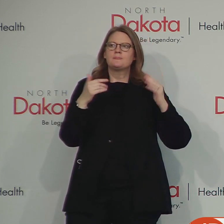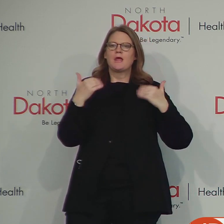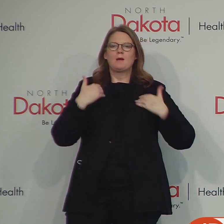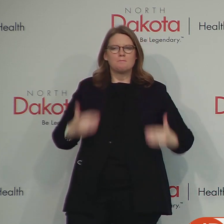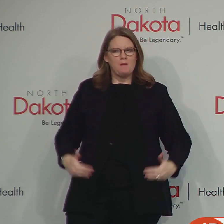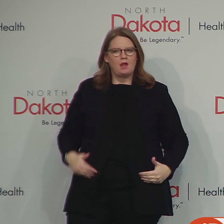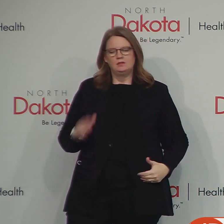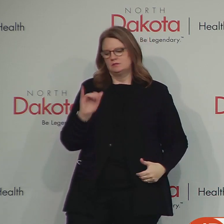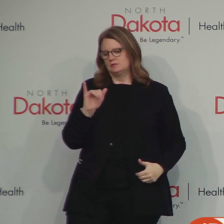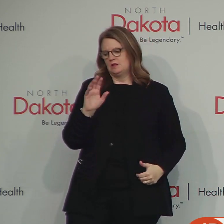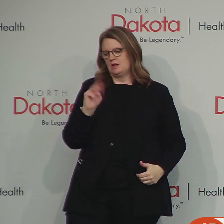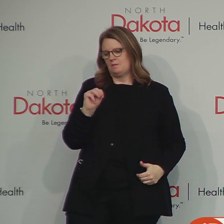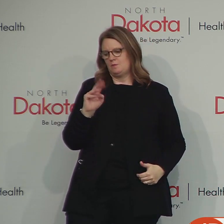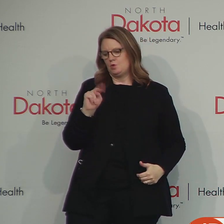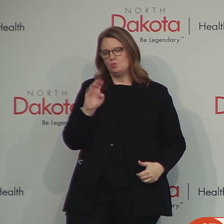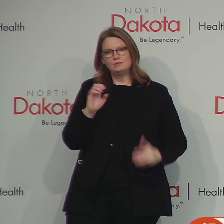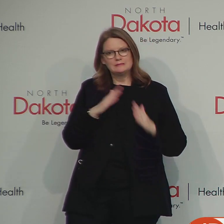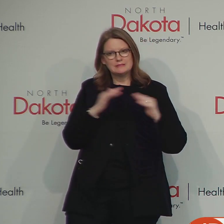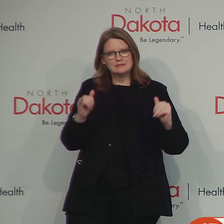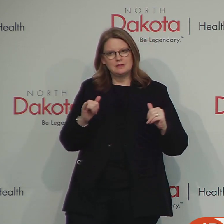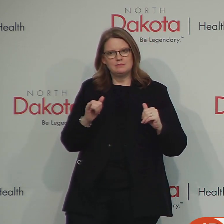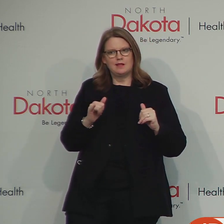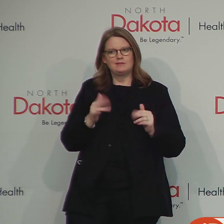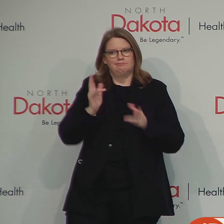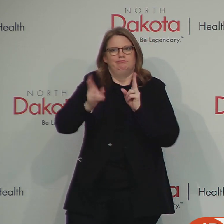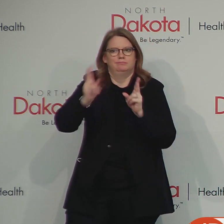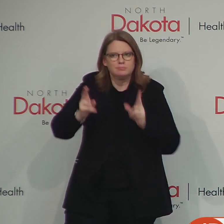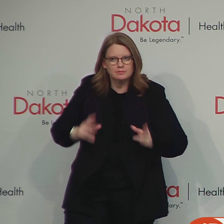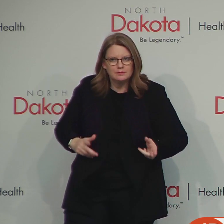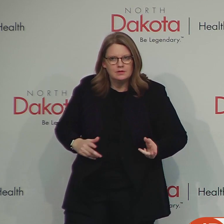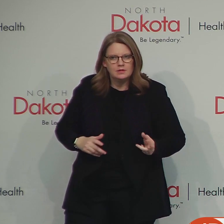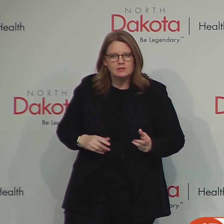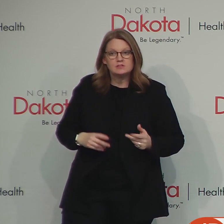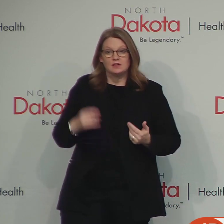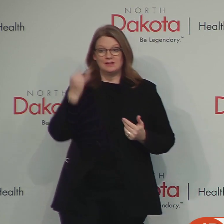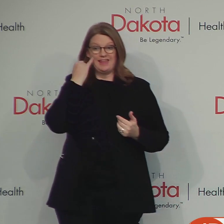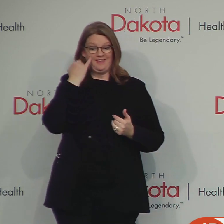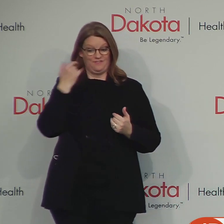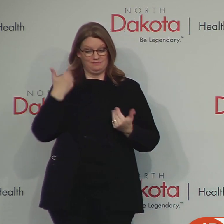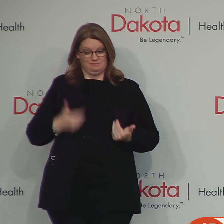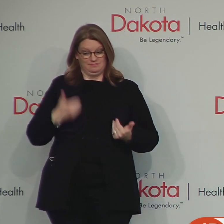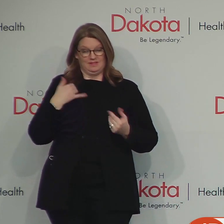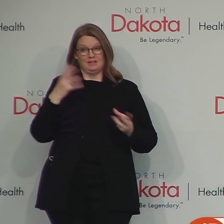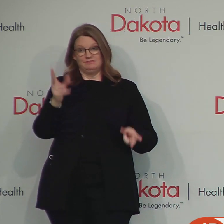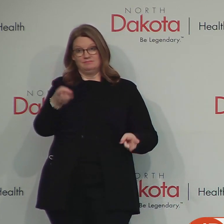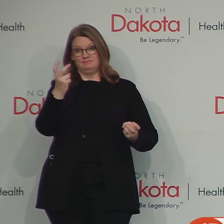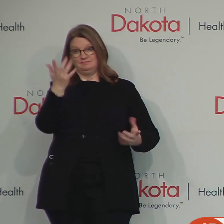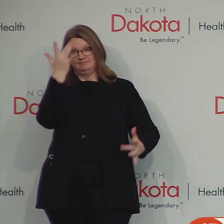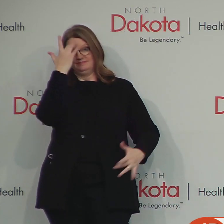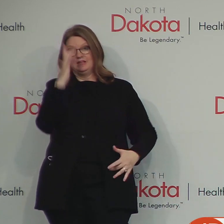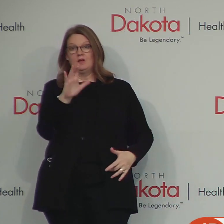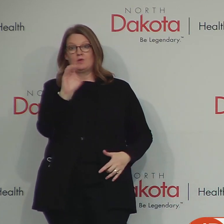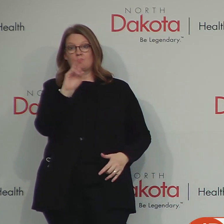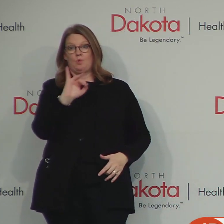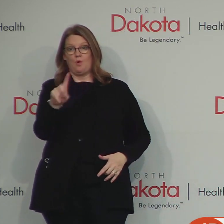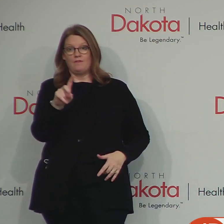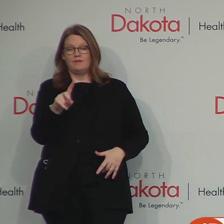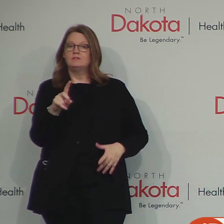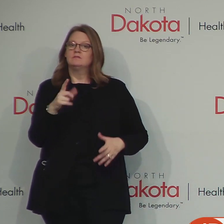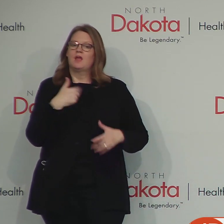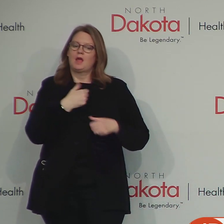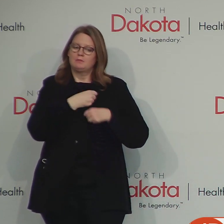body's immune system a head start. So if I were to be infected with COVID, I would be making